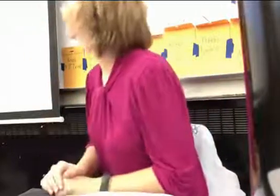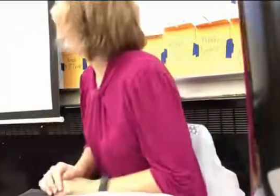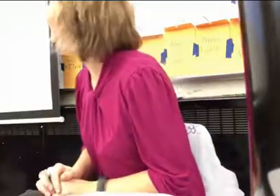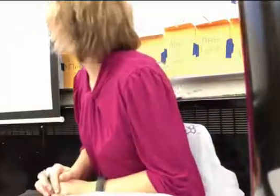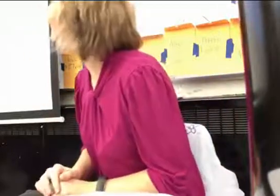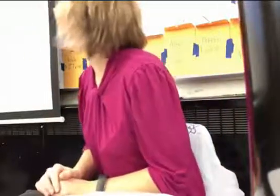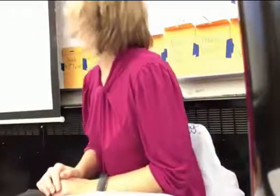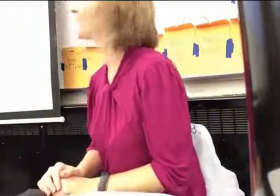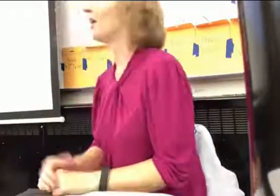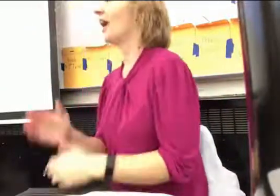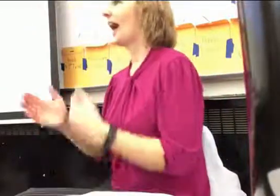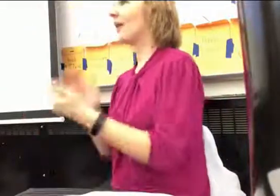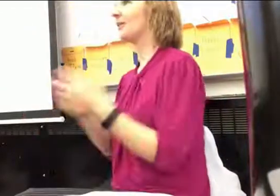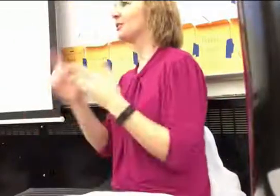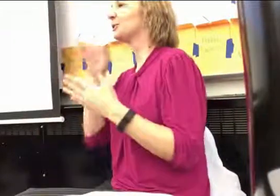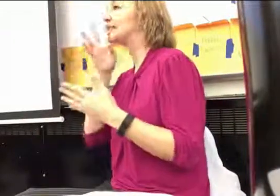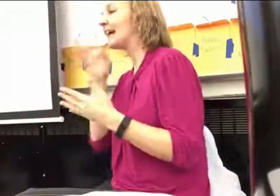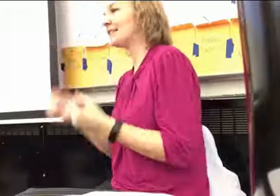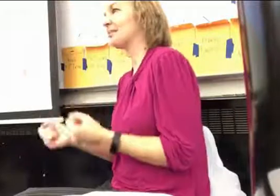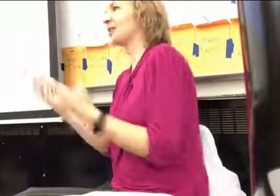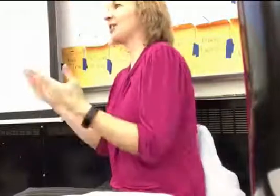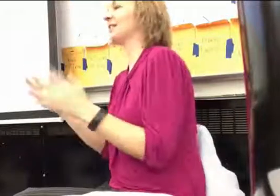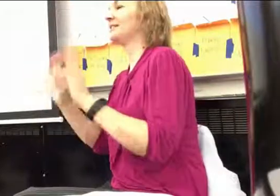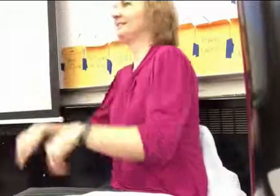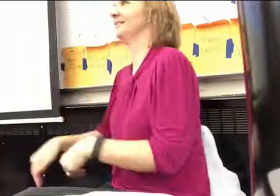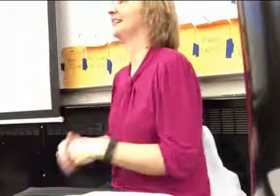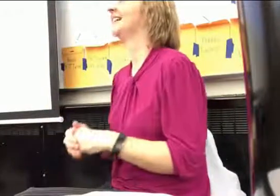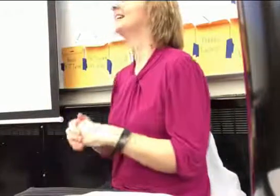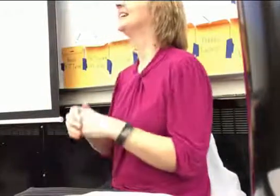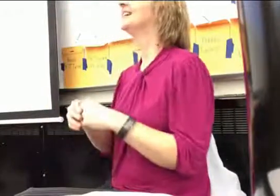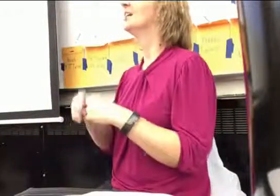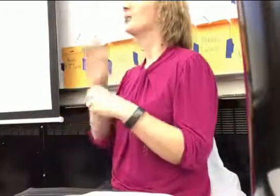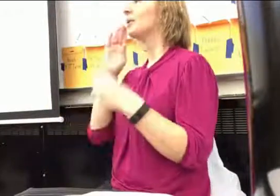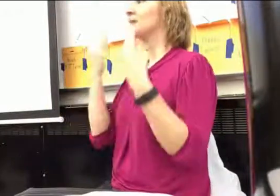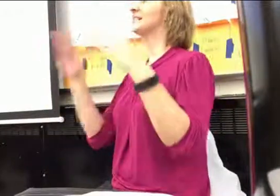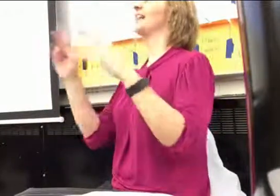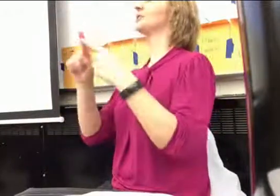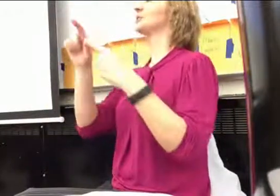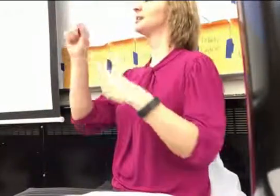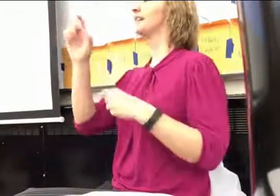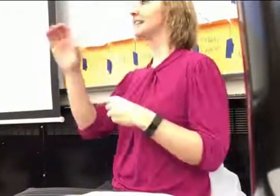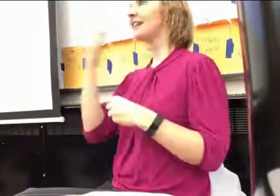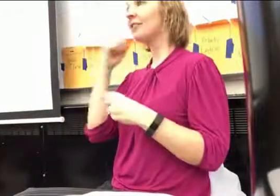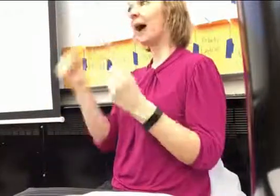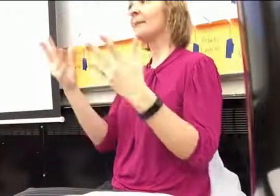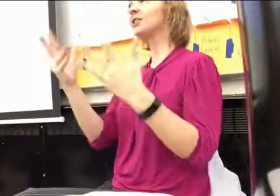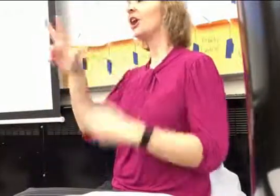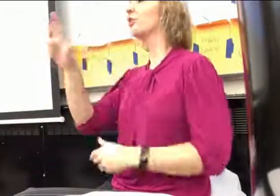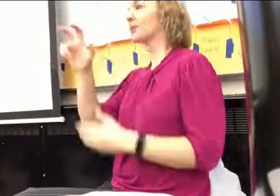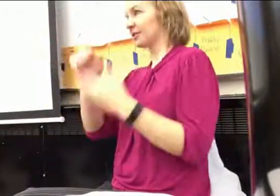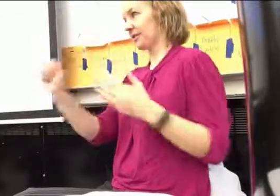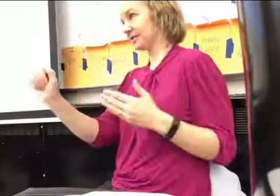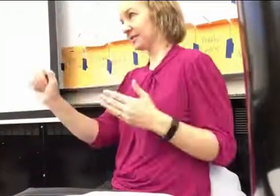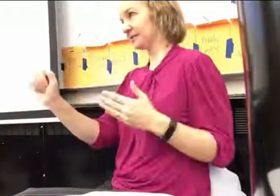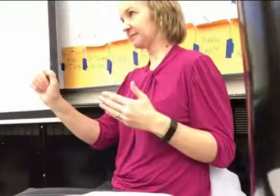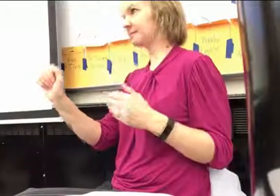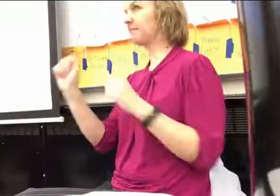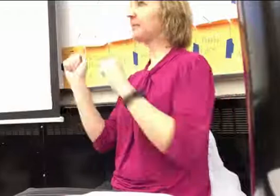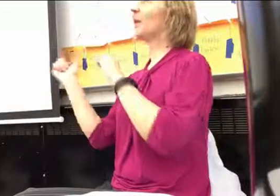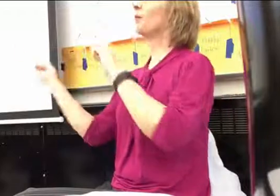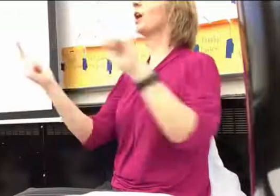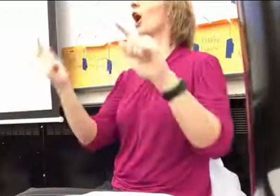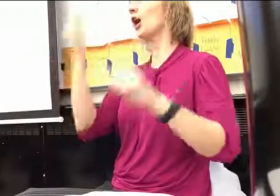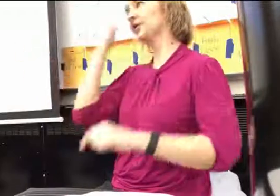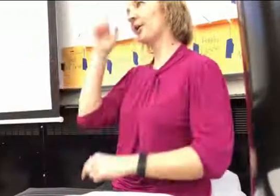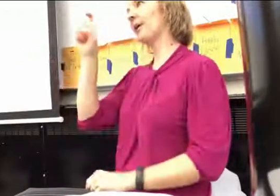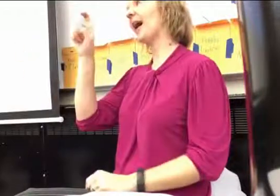Xboxin, however the plural sounds, to Salt Lake City for $300. Now, we all know that